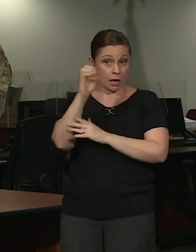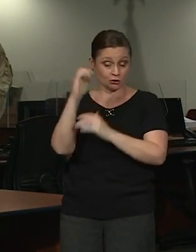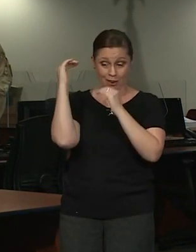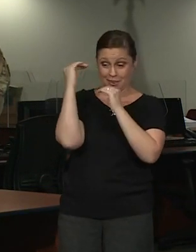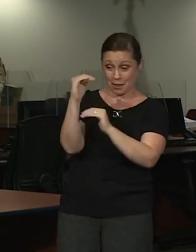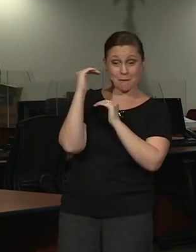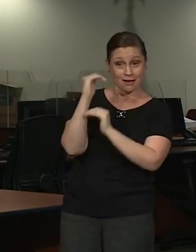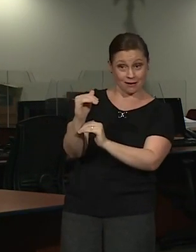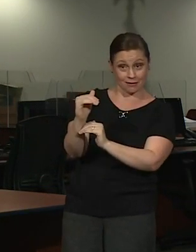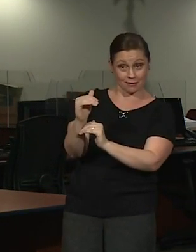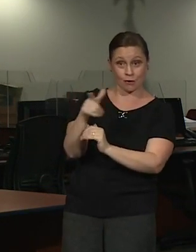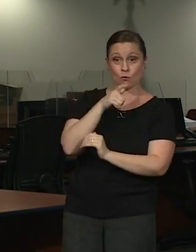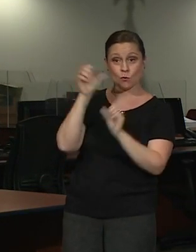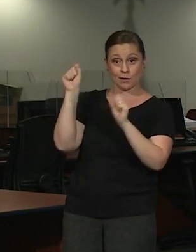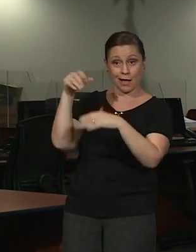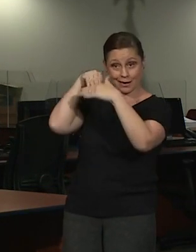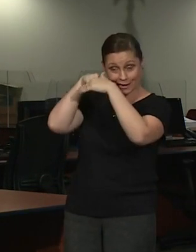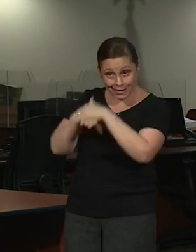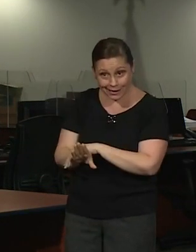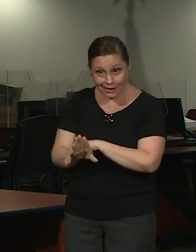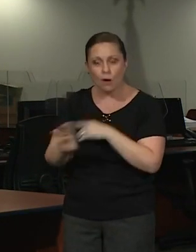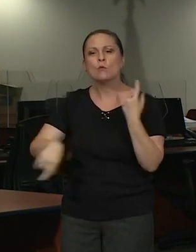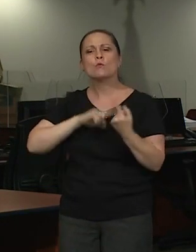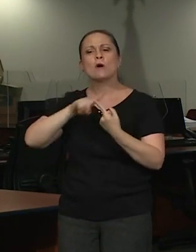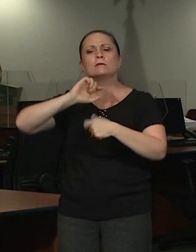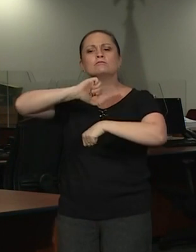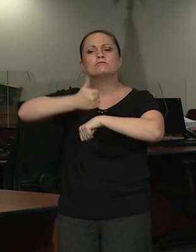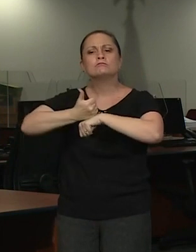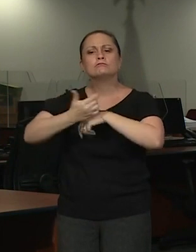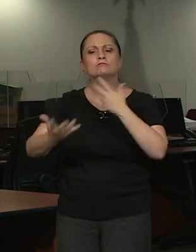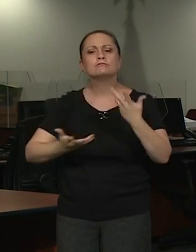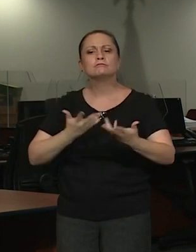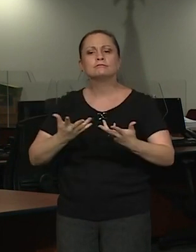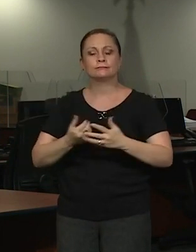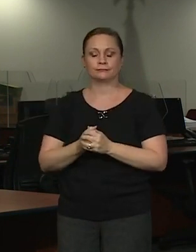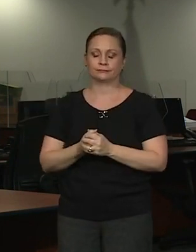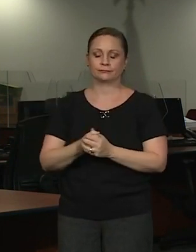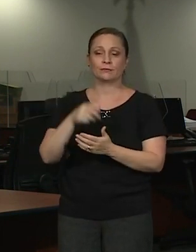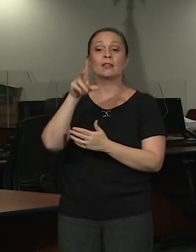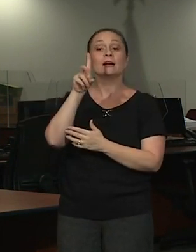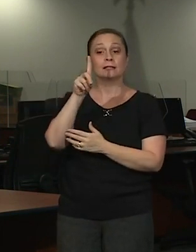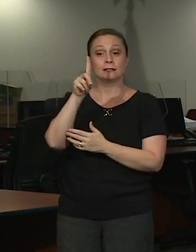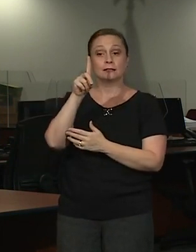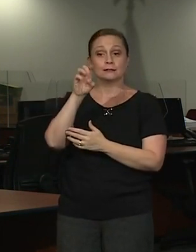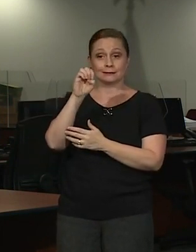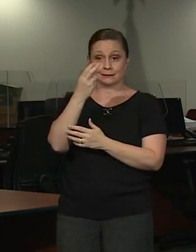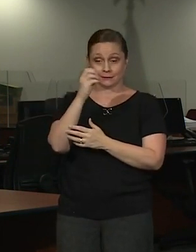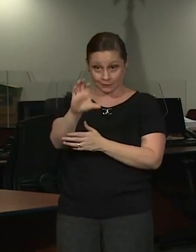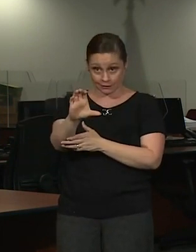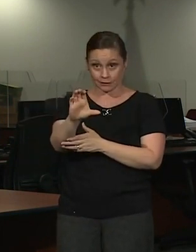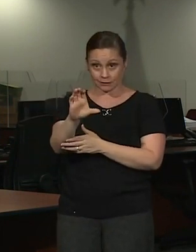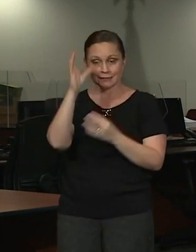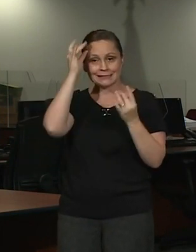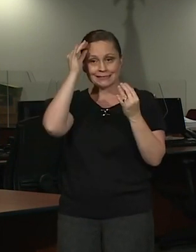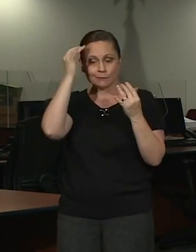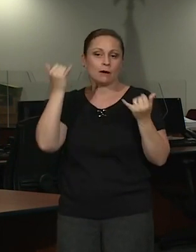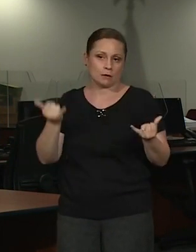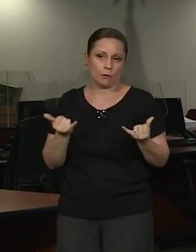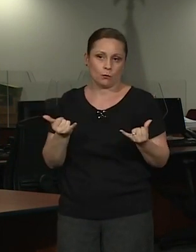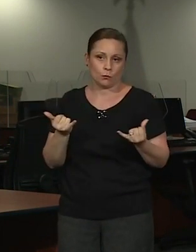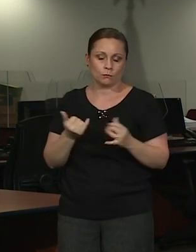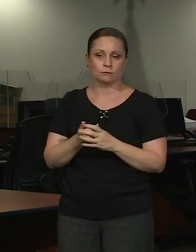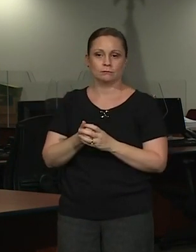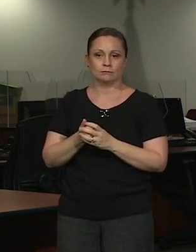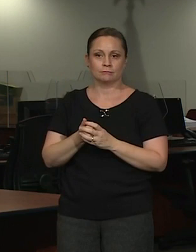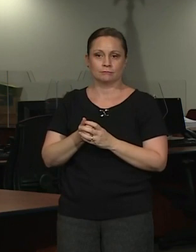of who can come in there, and when might that happen? Well, those are the kind of things that DHEC is considering. We have